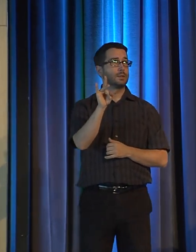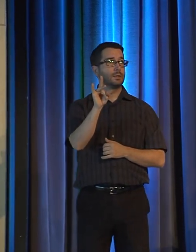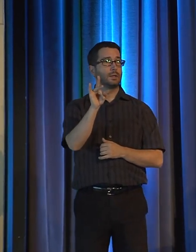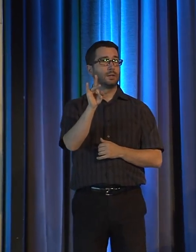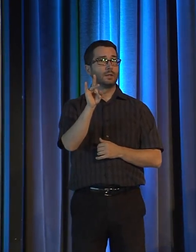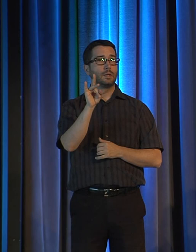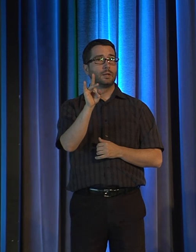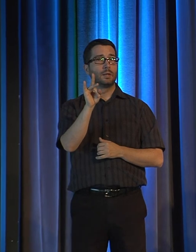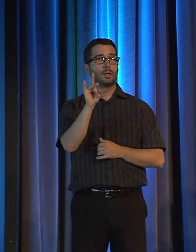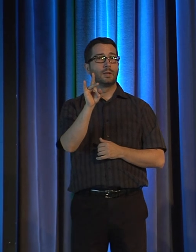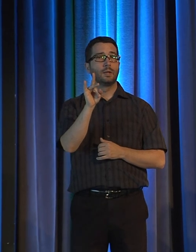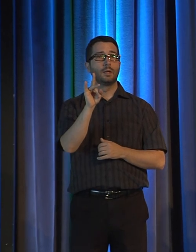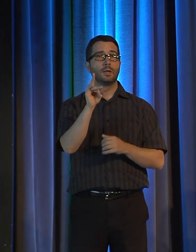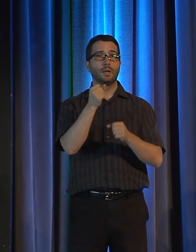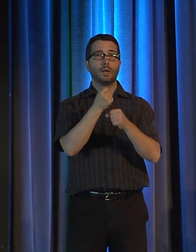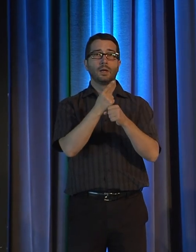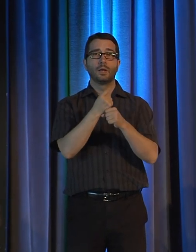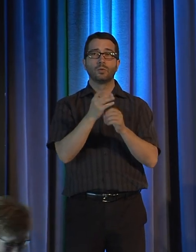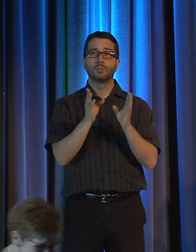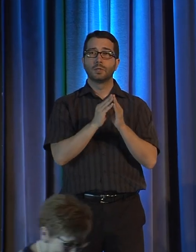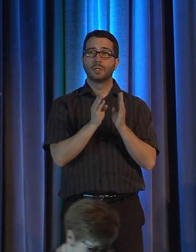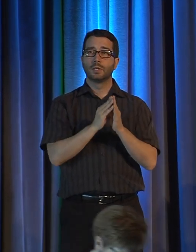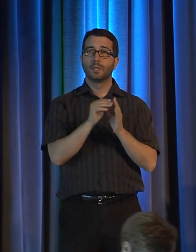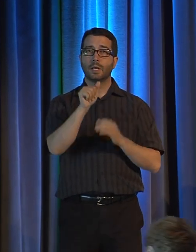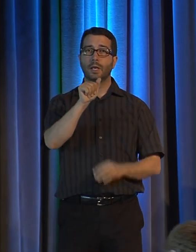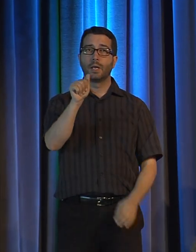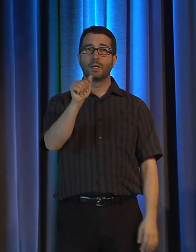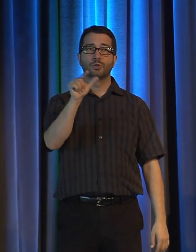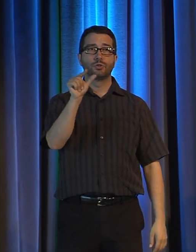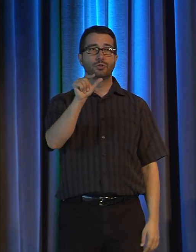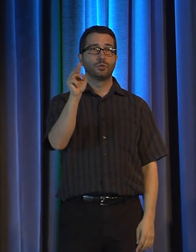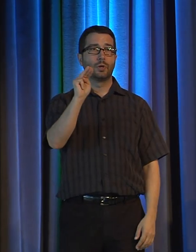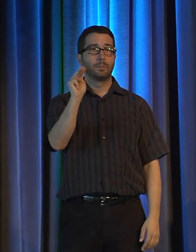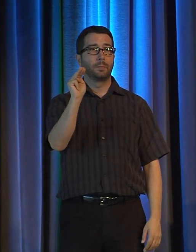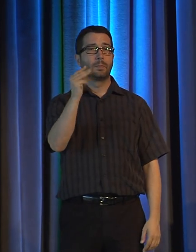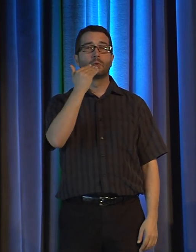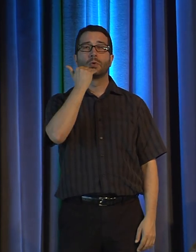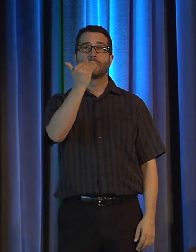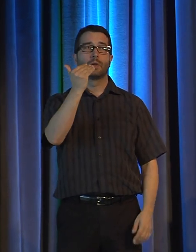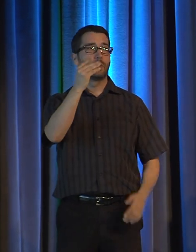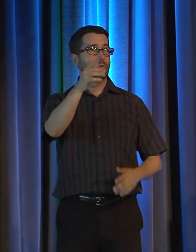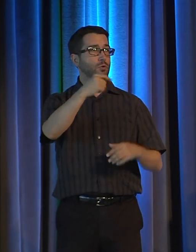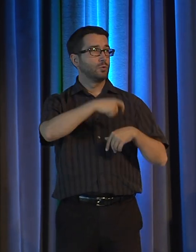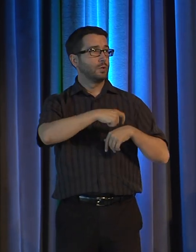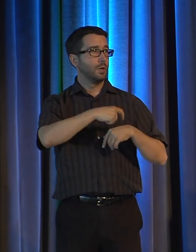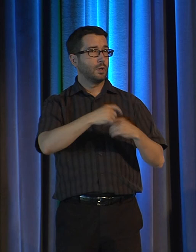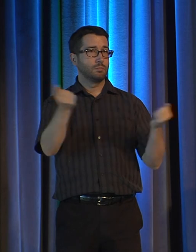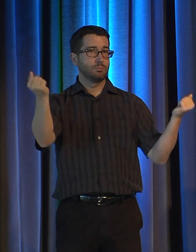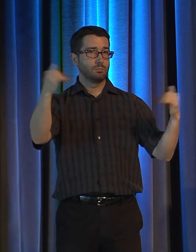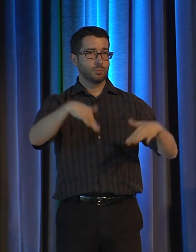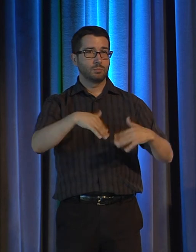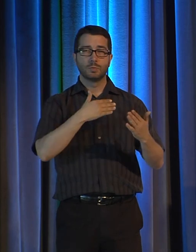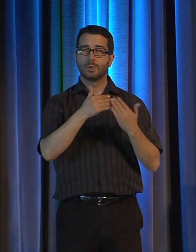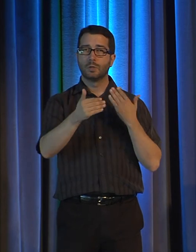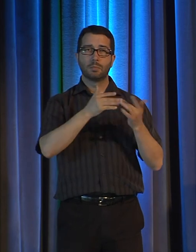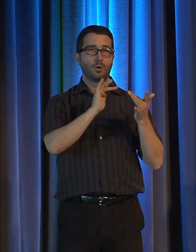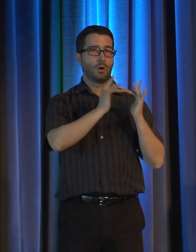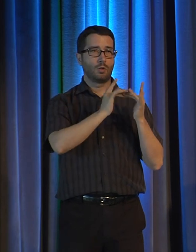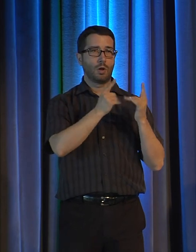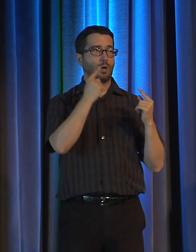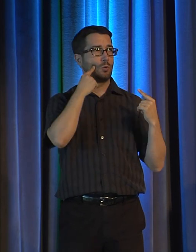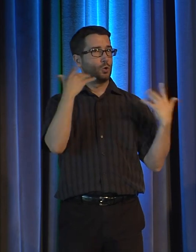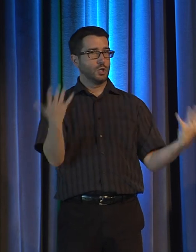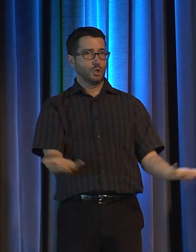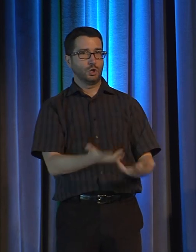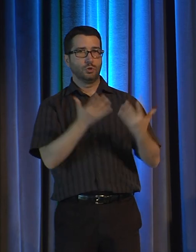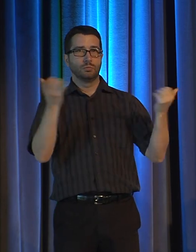2017-2018, I'll slow down, annual general meeting, I want to thank you all for sharing your time with us, whether you joined online or in person.